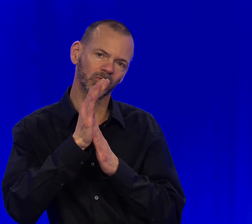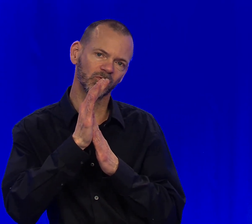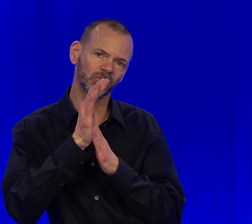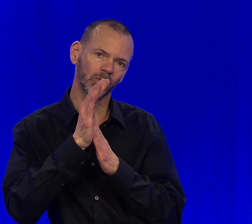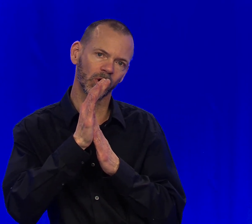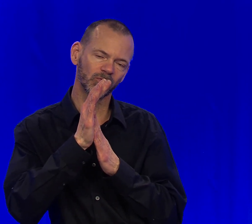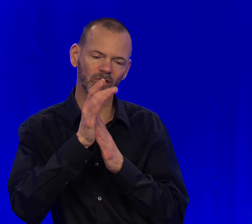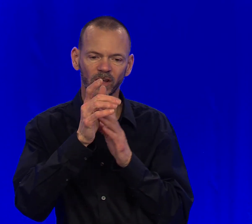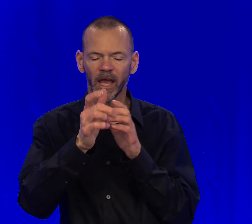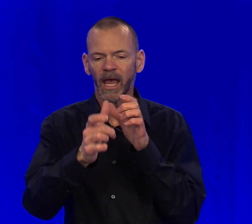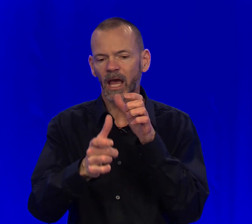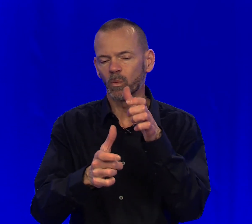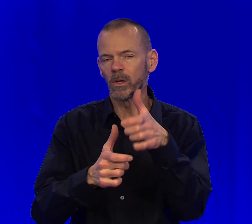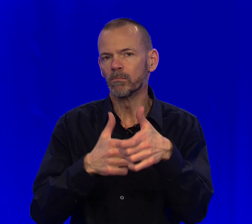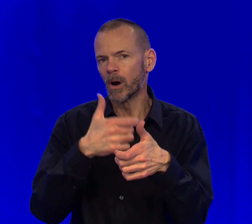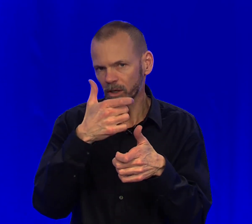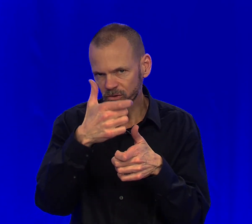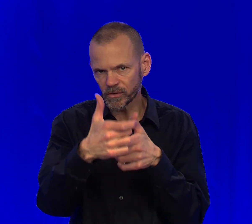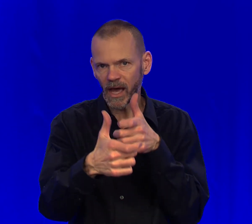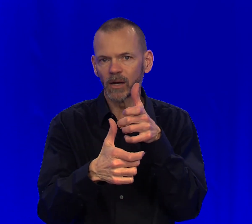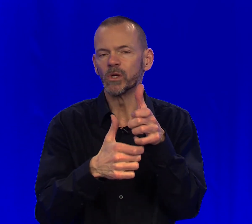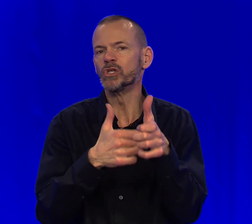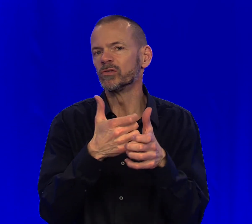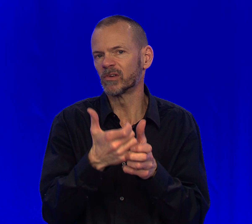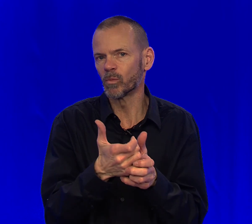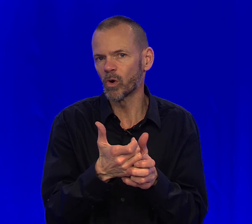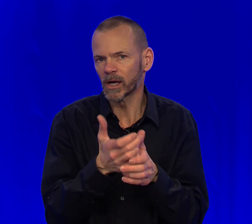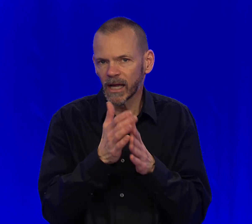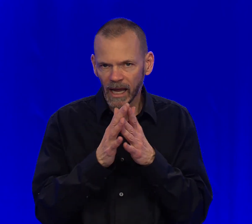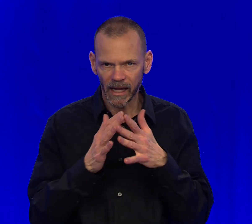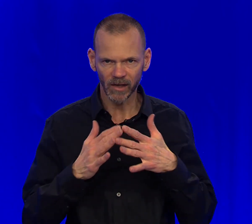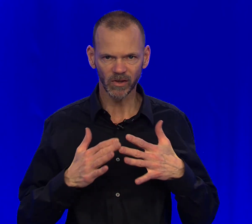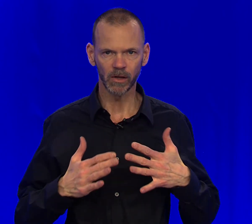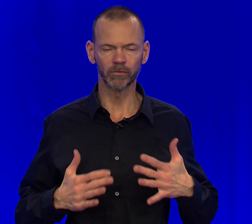and scoliosis, and we monitor that and we do some work, and as they go through